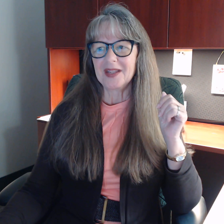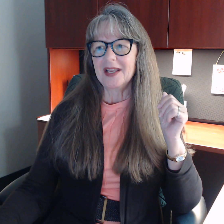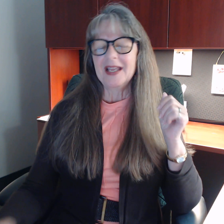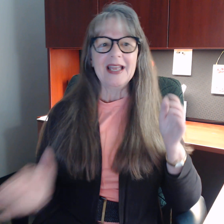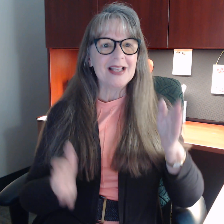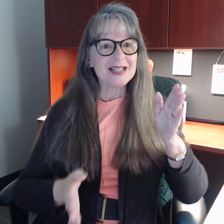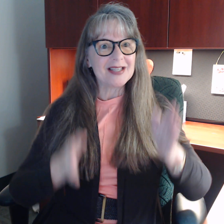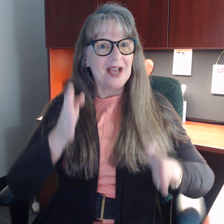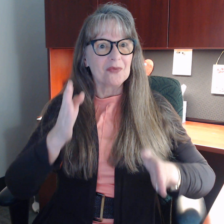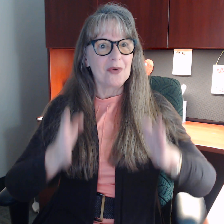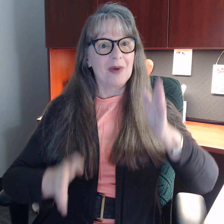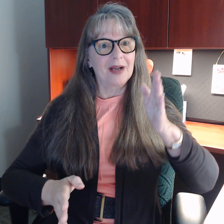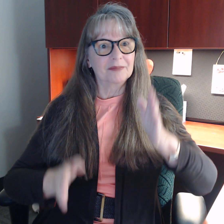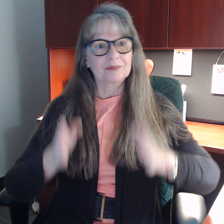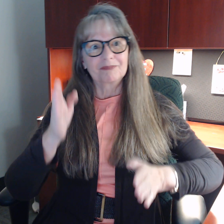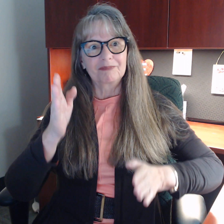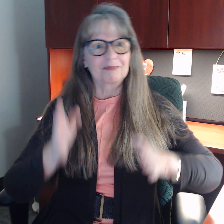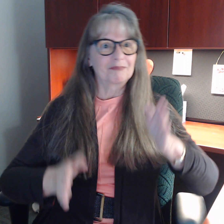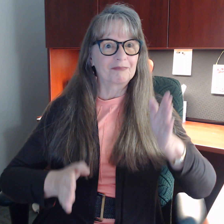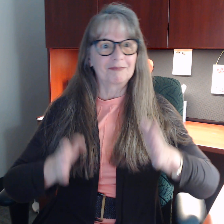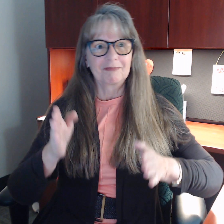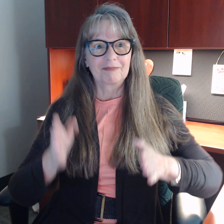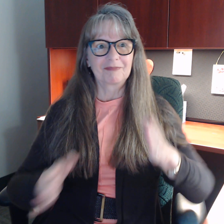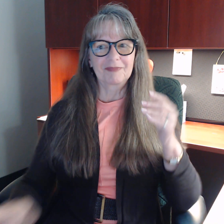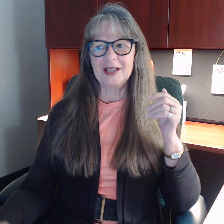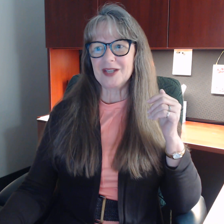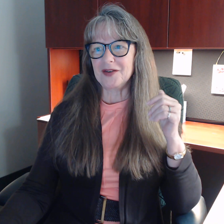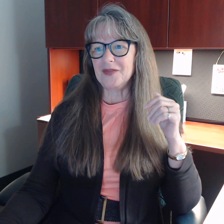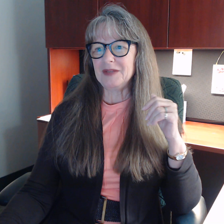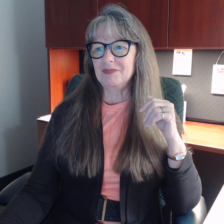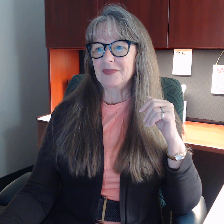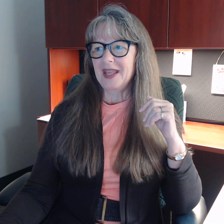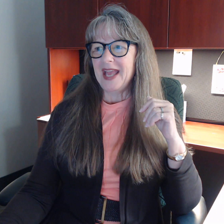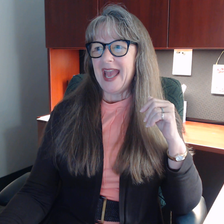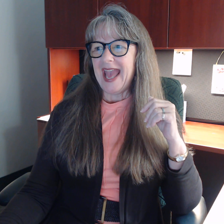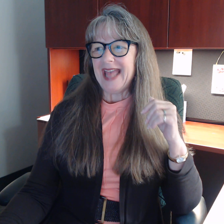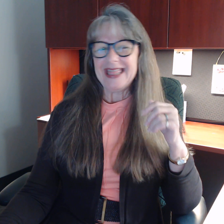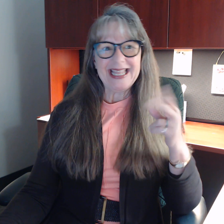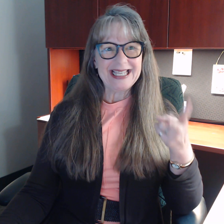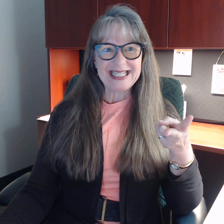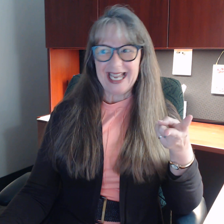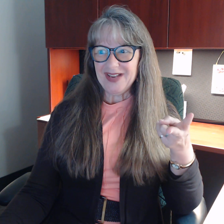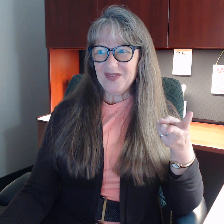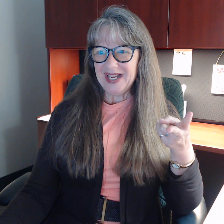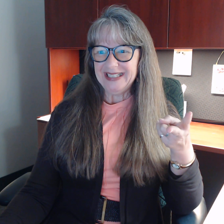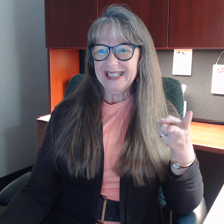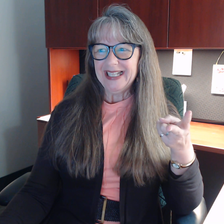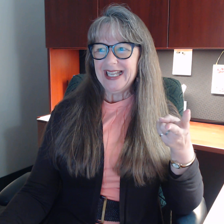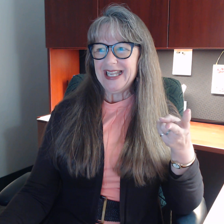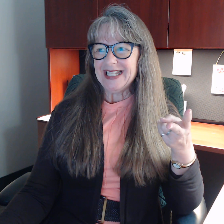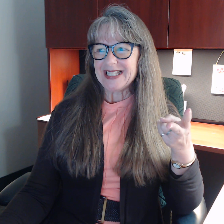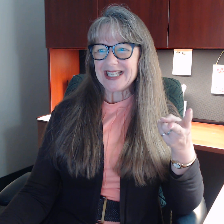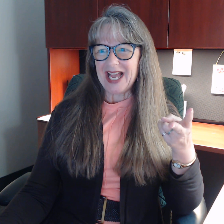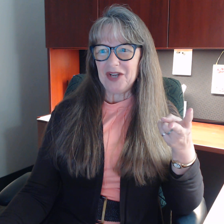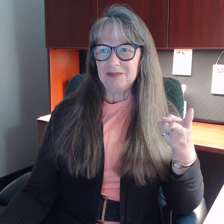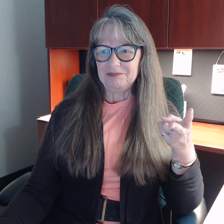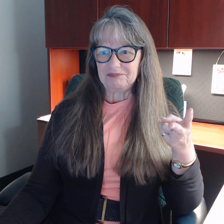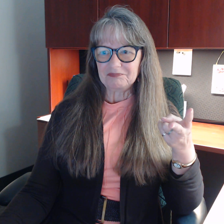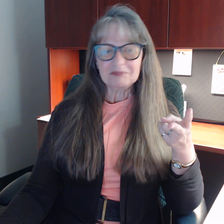And that's the sign, robot. That's kind of fun. And then the second one is